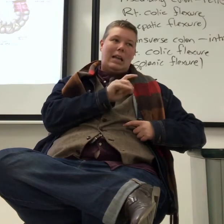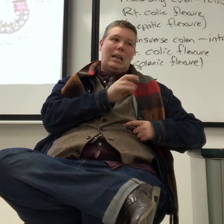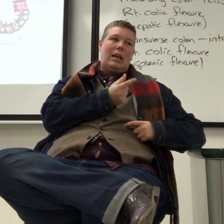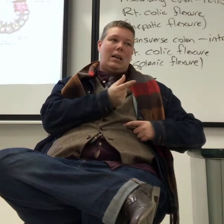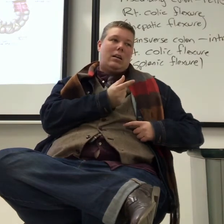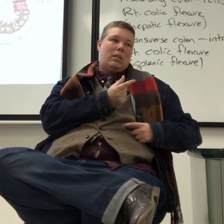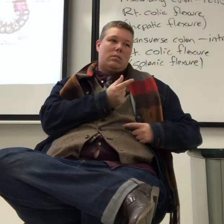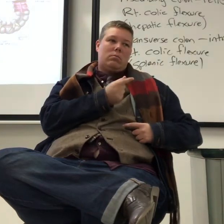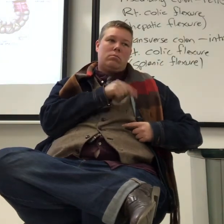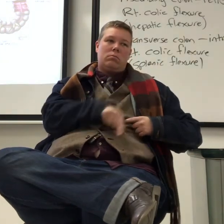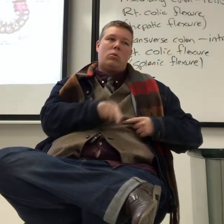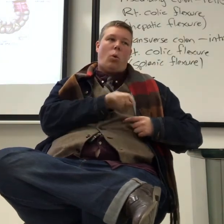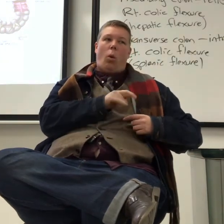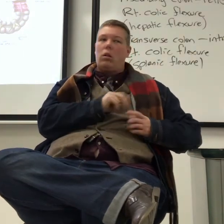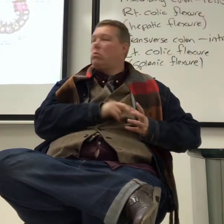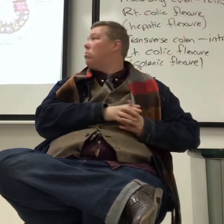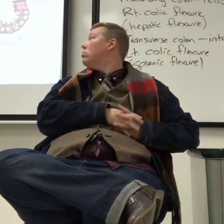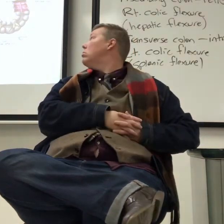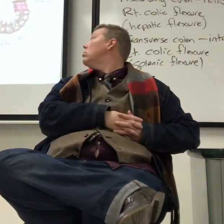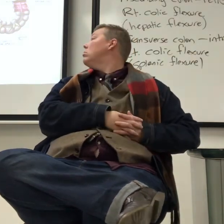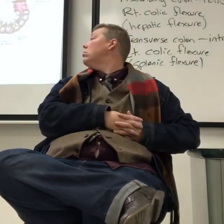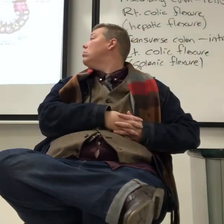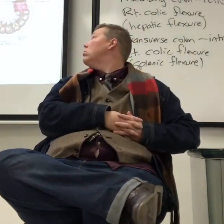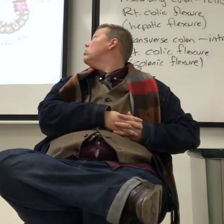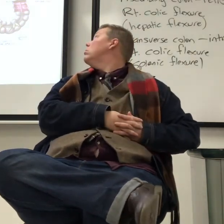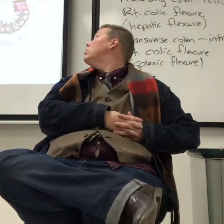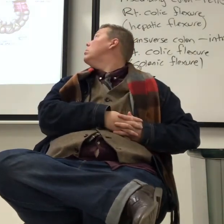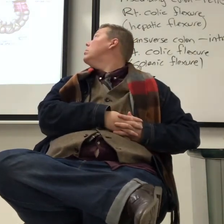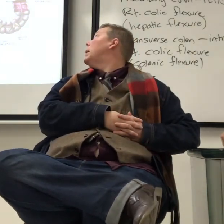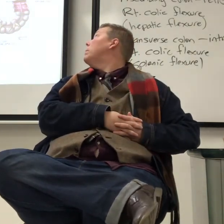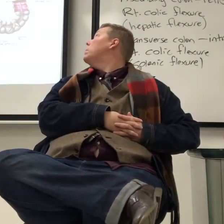my notes on descending colon.